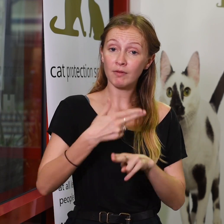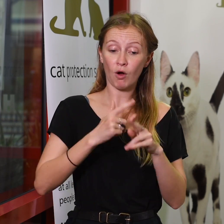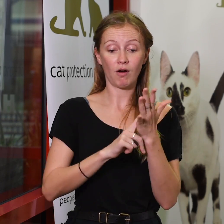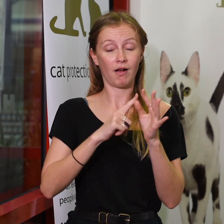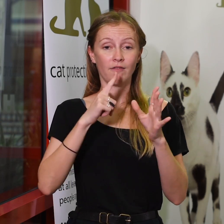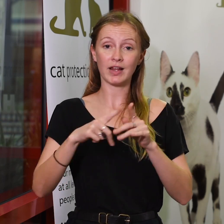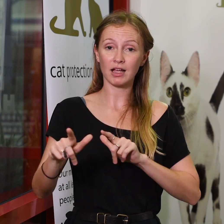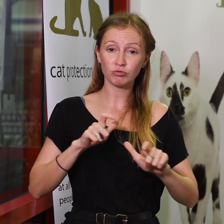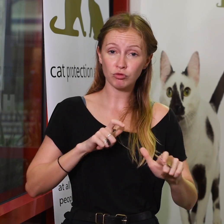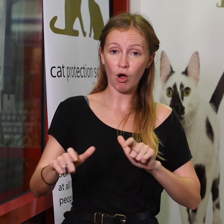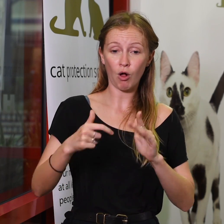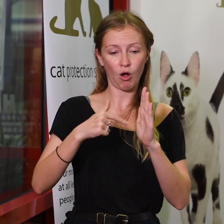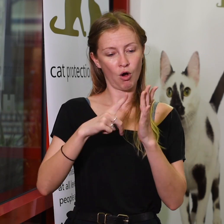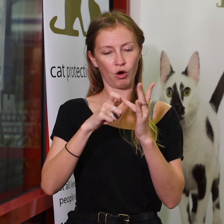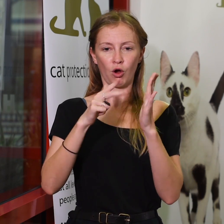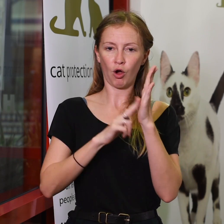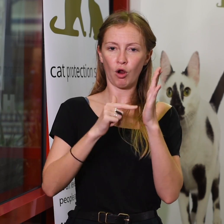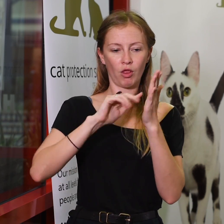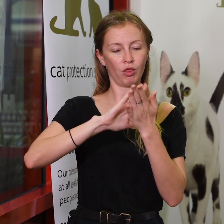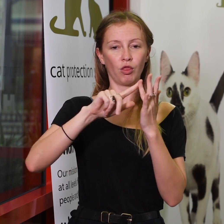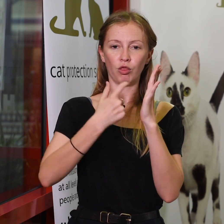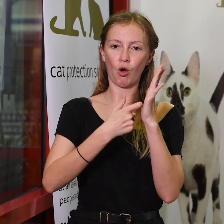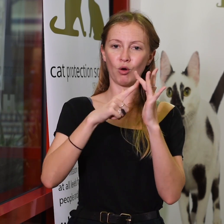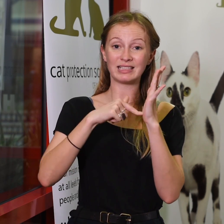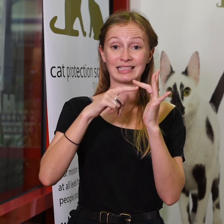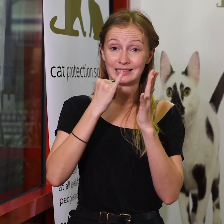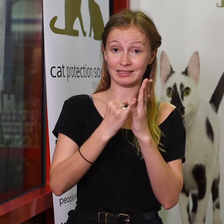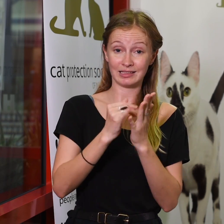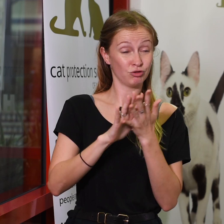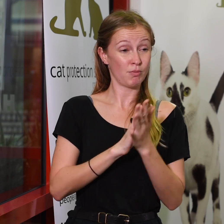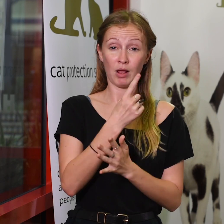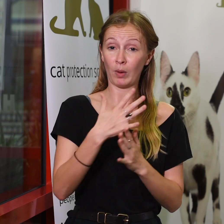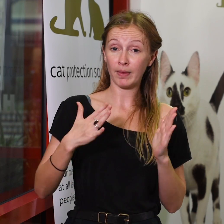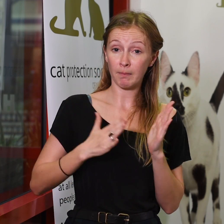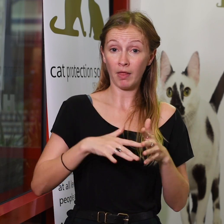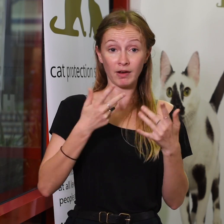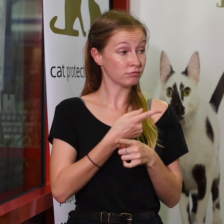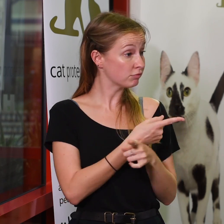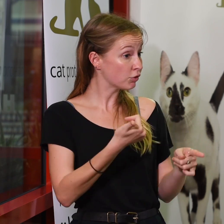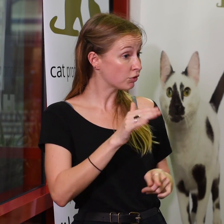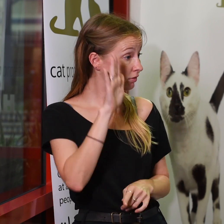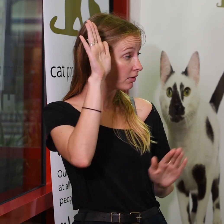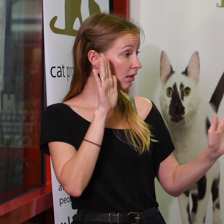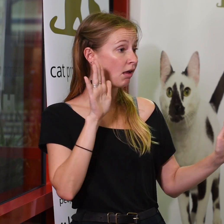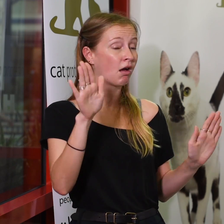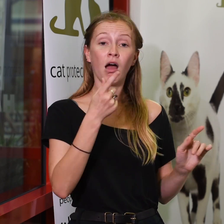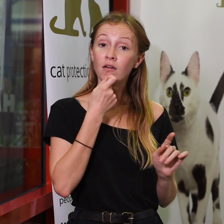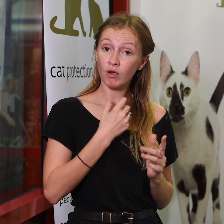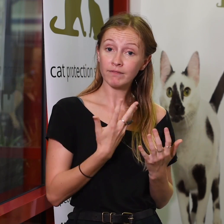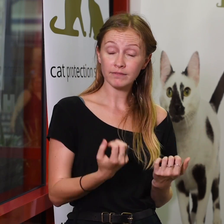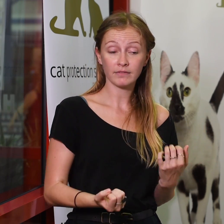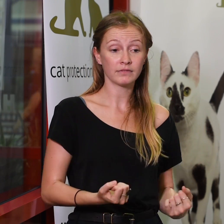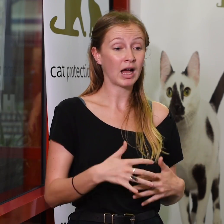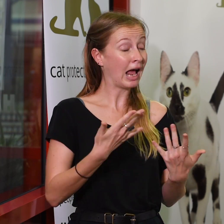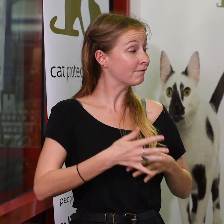like Comfortus, where you just give a tablet once a month. Is anyone using Comfortus? Yep. Have you noticed